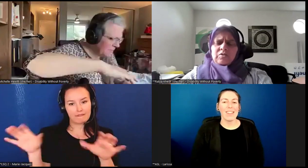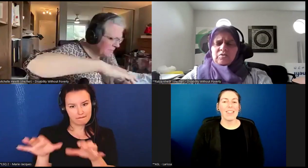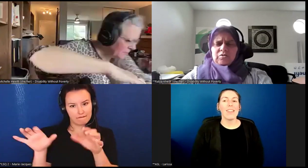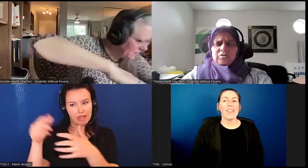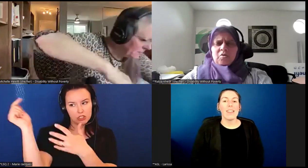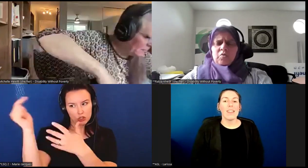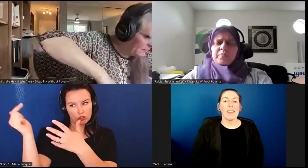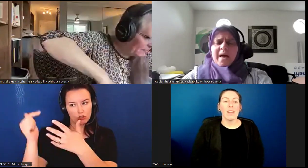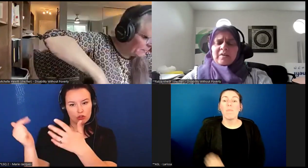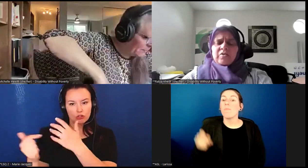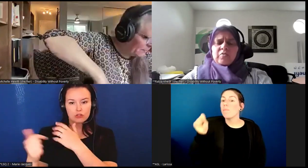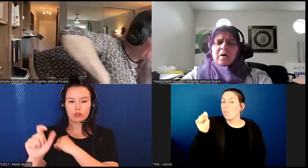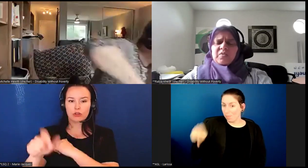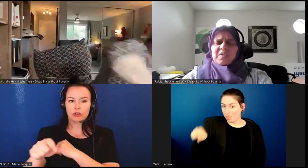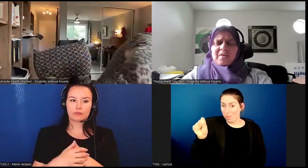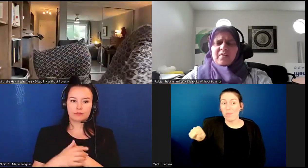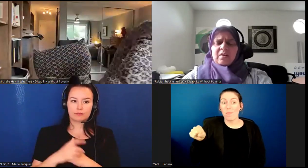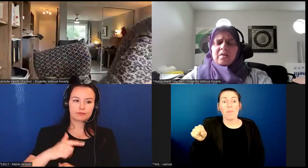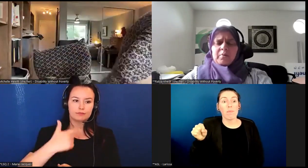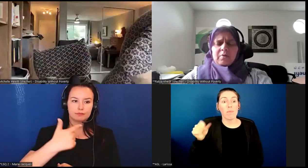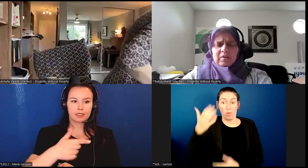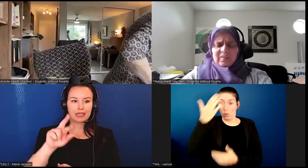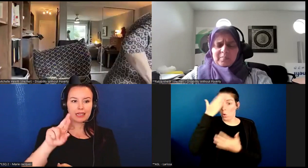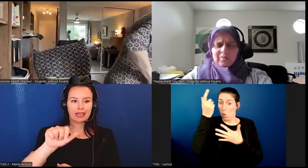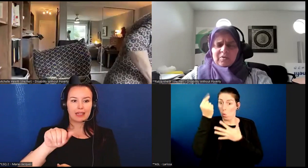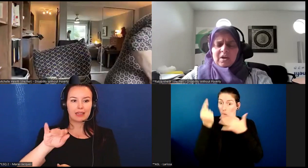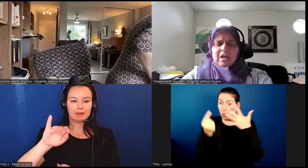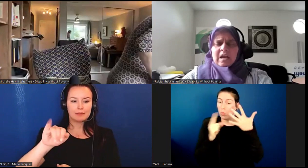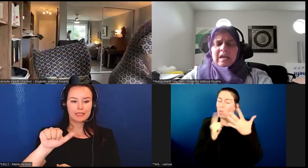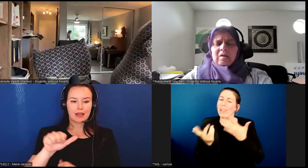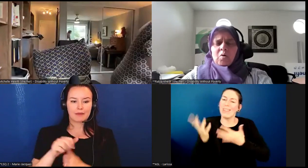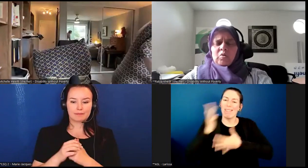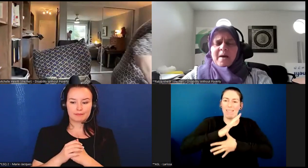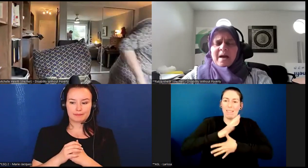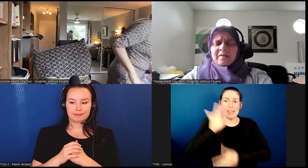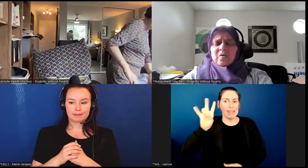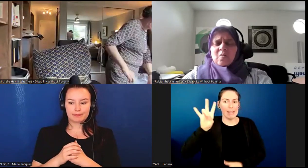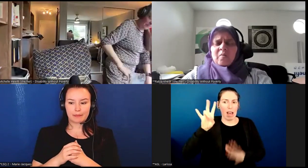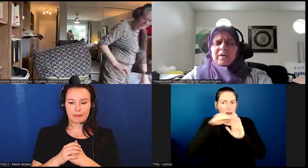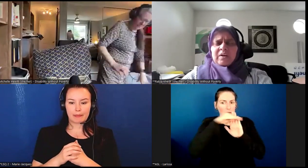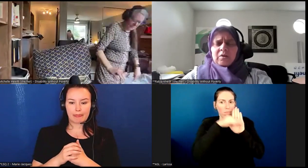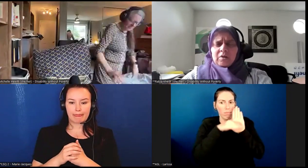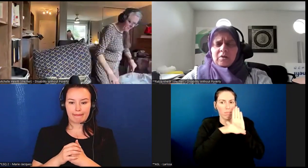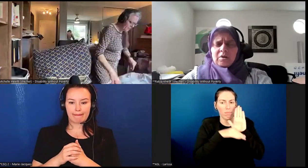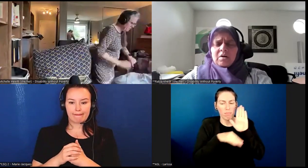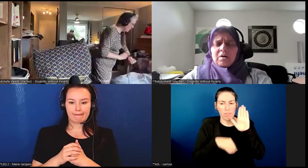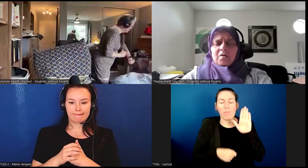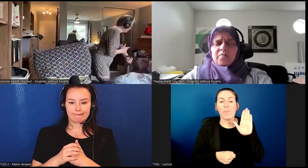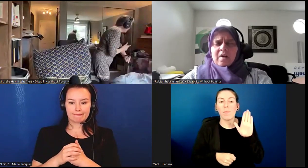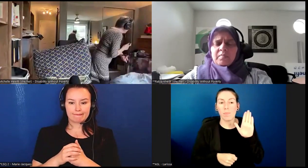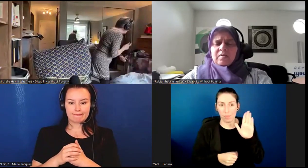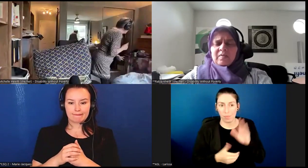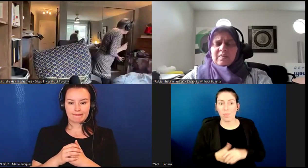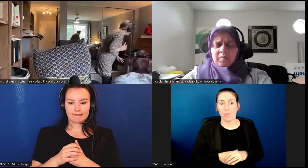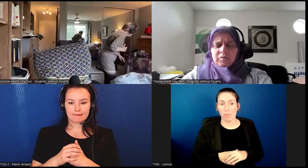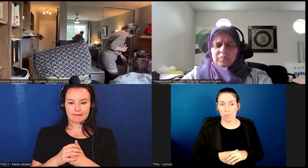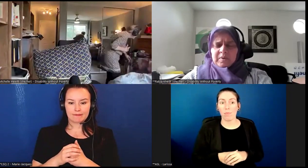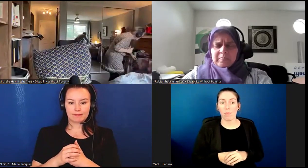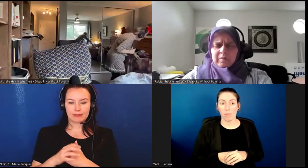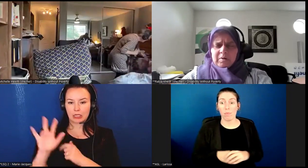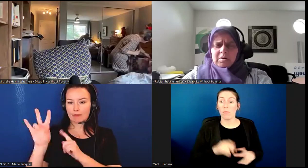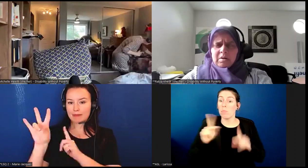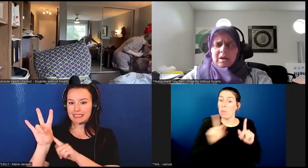what to do goes back to our 7 principles. It goes back to what we heard from